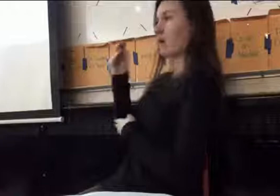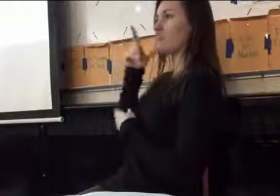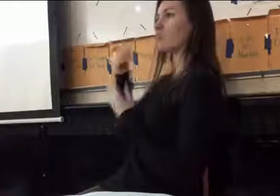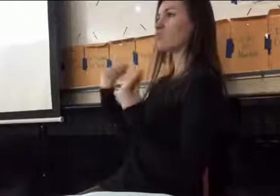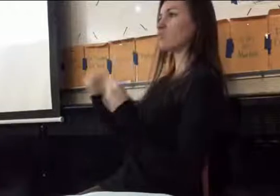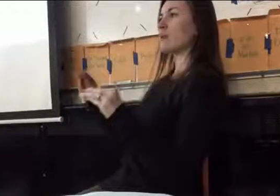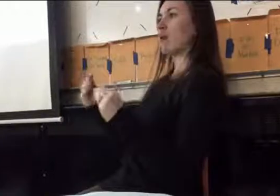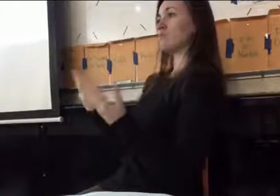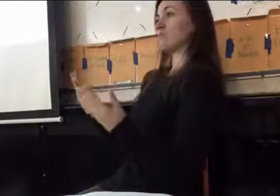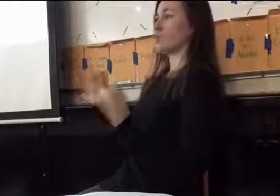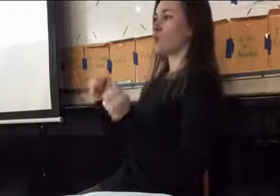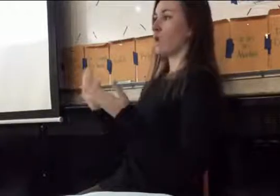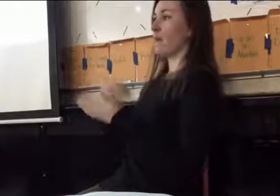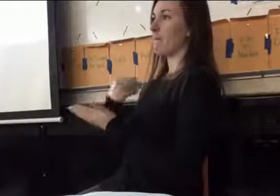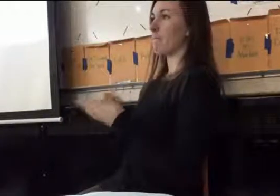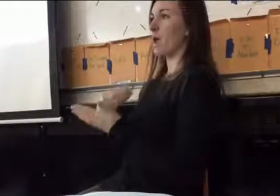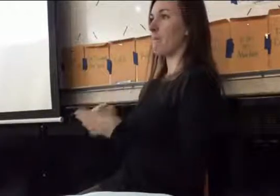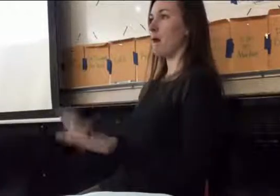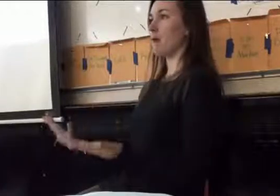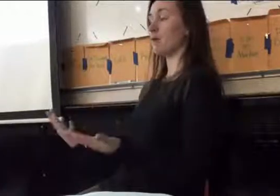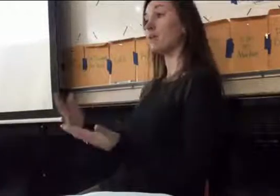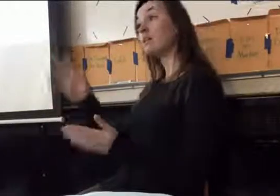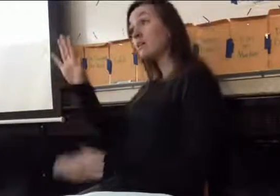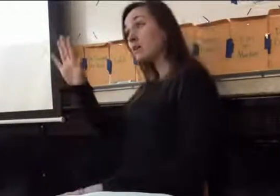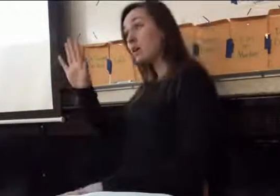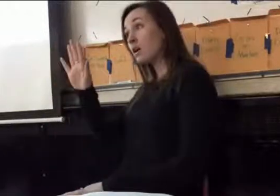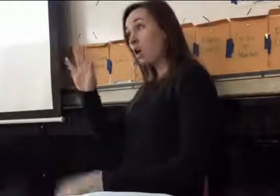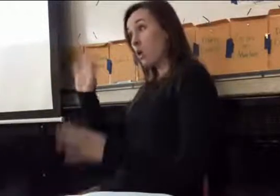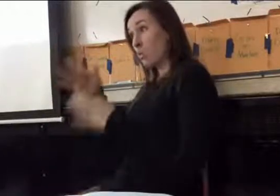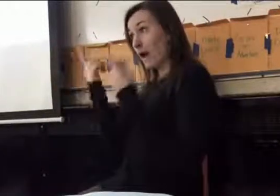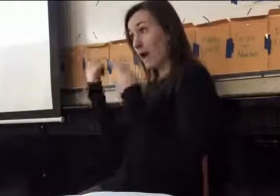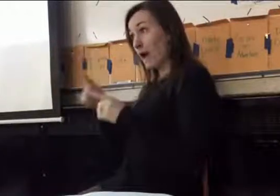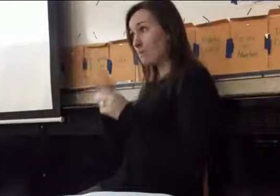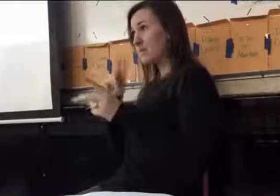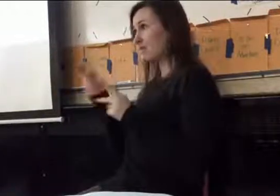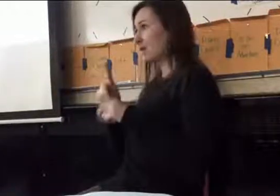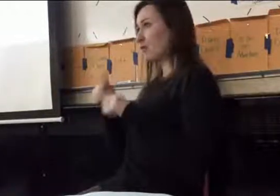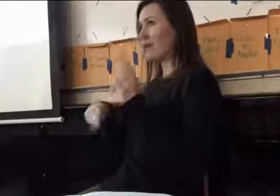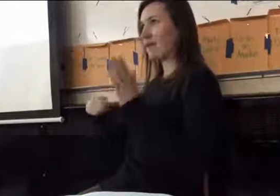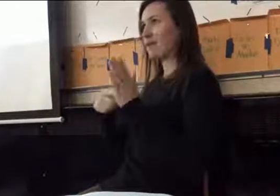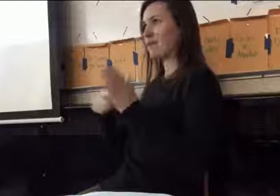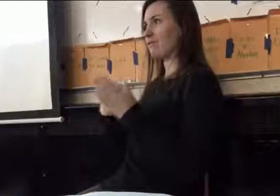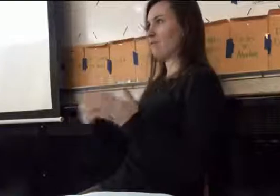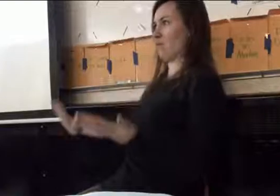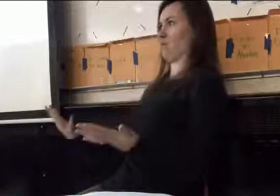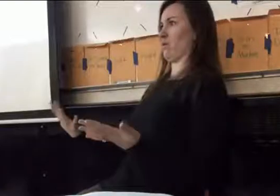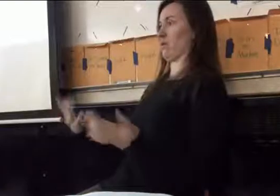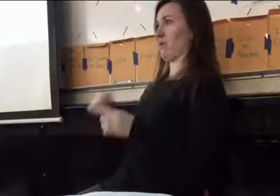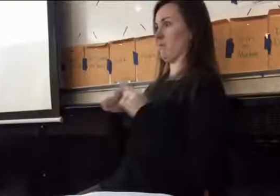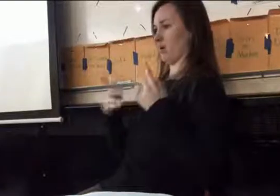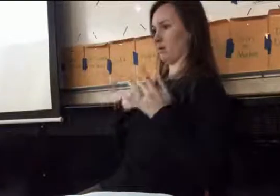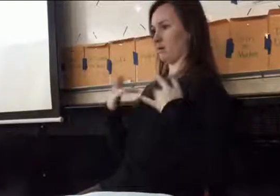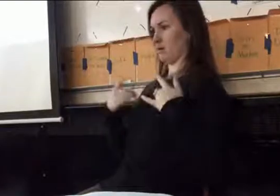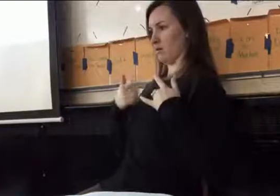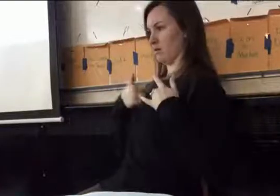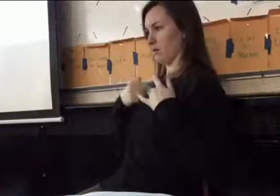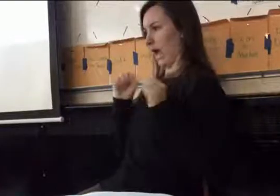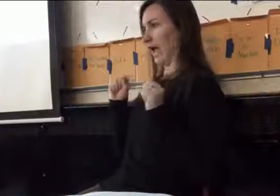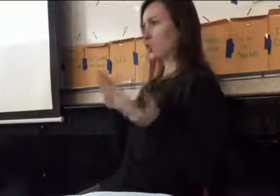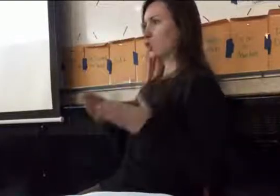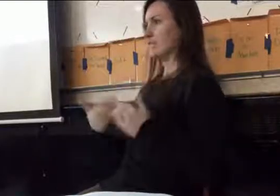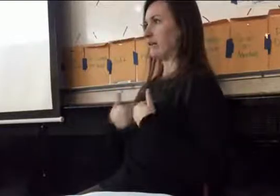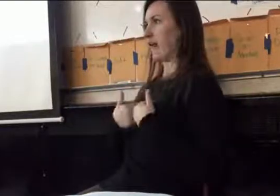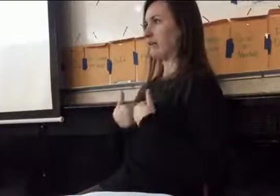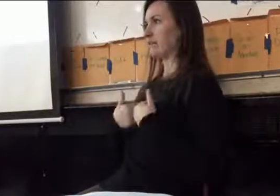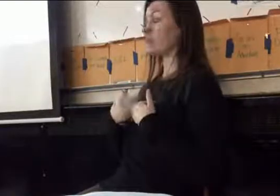from this. Well, what happens is that people are unable to spend this kind of money. They're worried that they're going to die, which is a very legitimate concern.